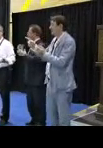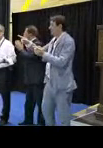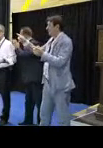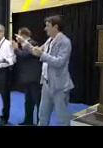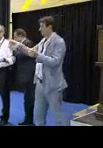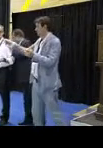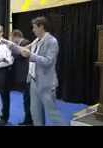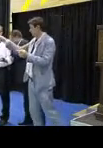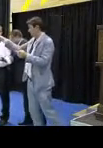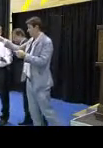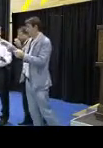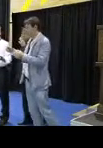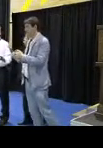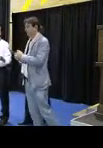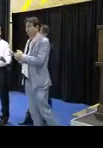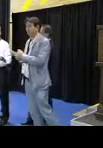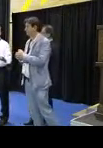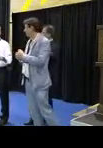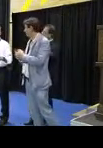Okay, well,